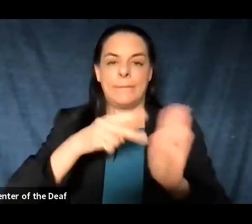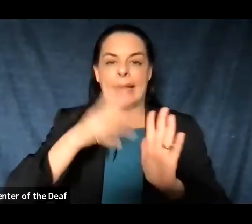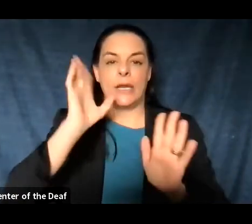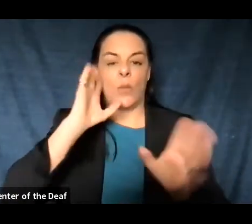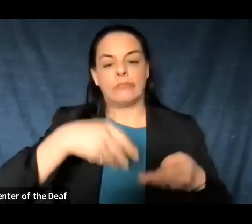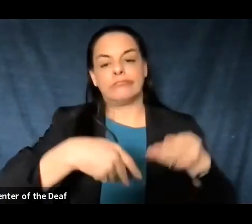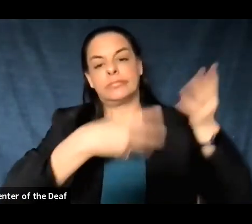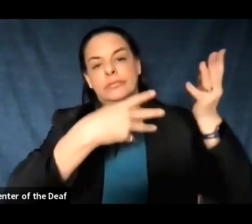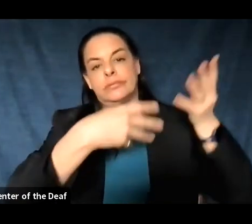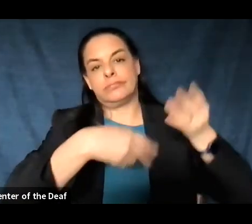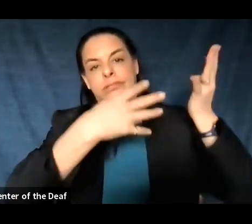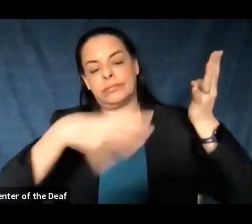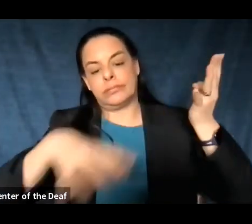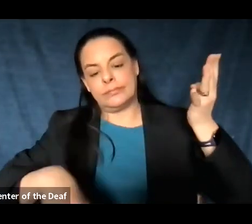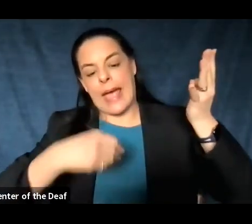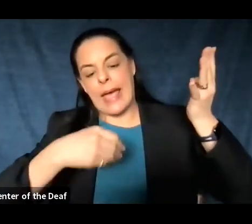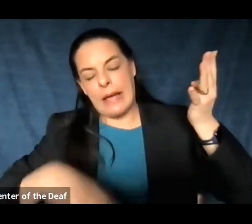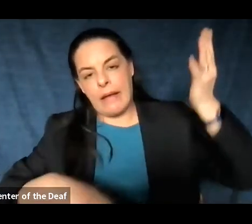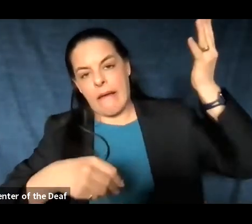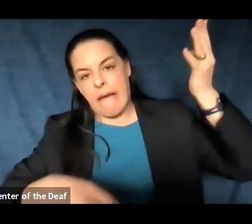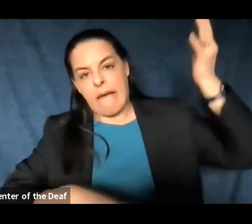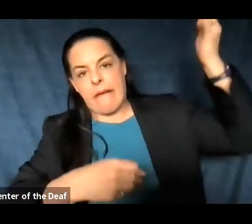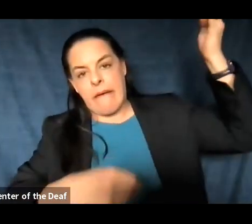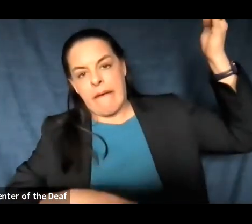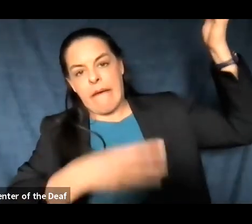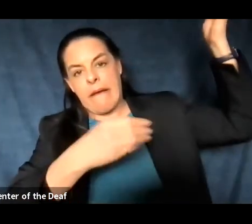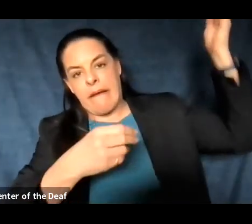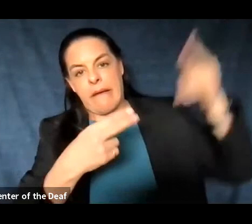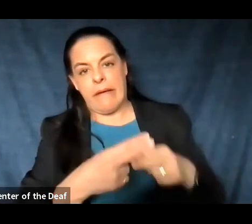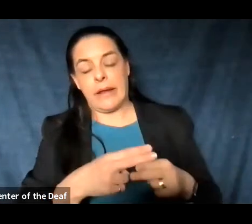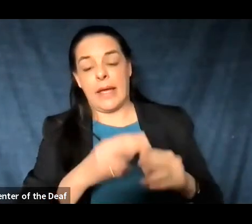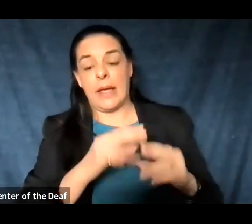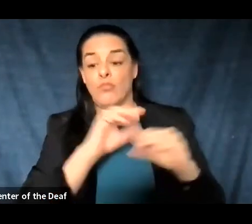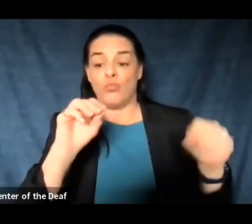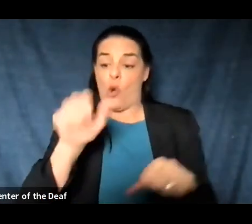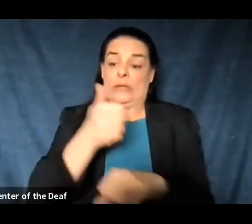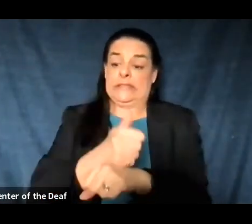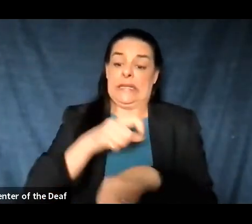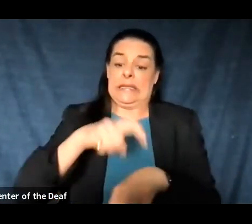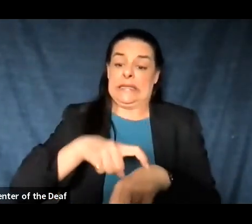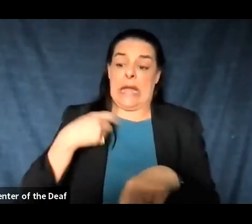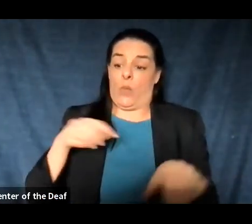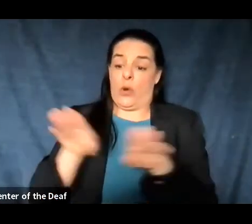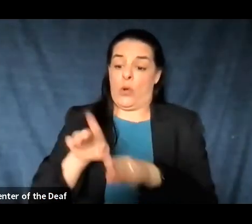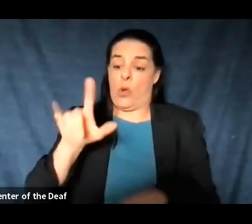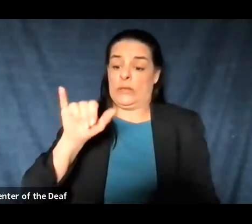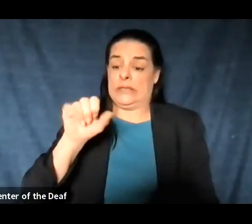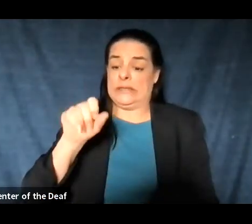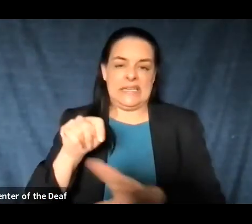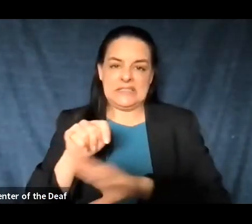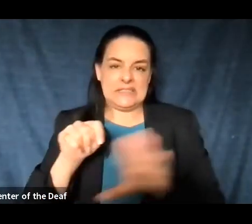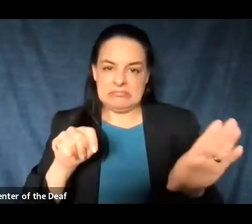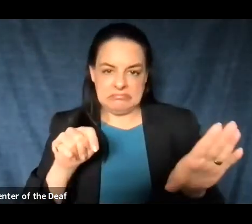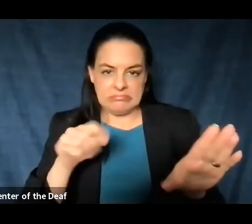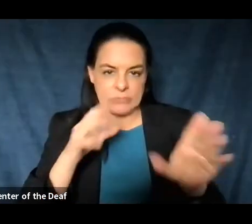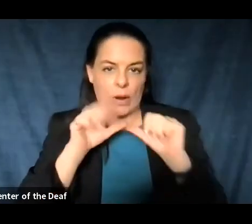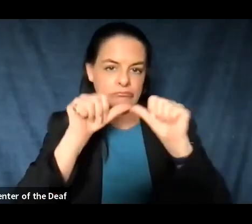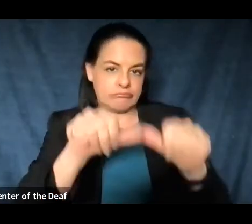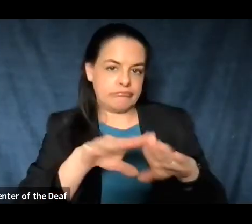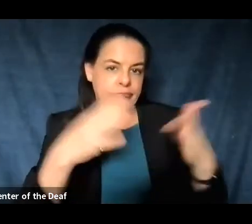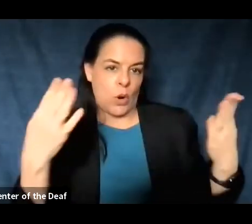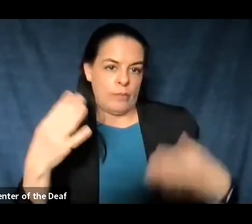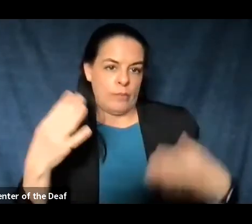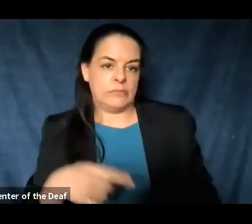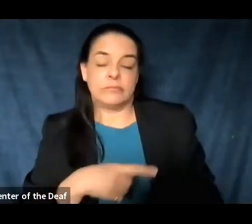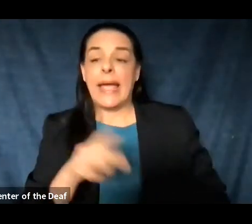people adding their names to it. There's not a set time that we're closing the list. Oh, no. It won't fill up.